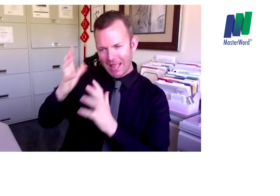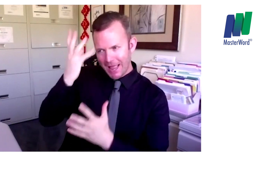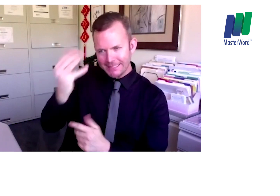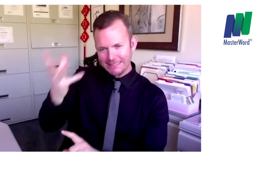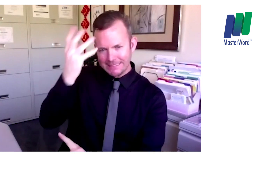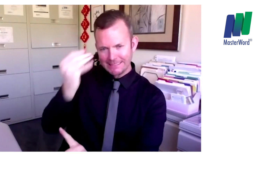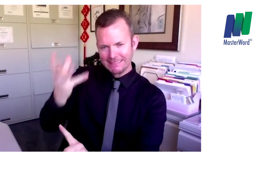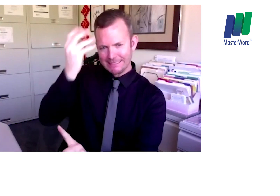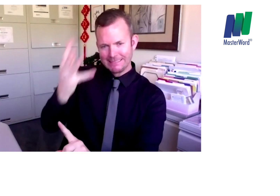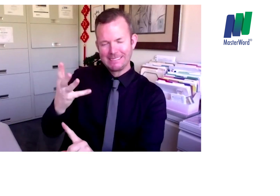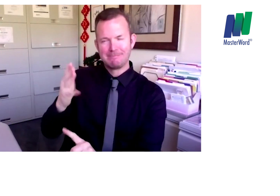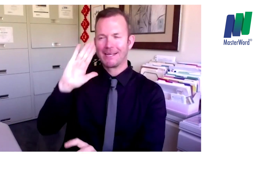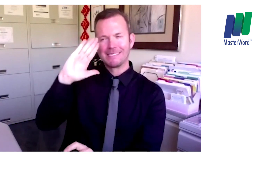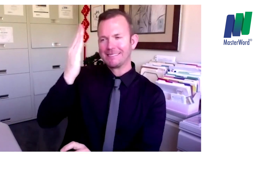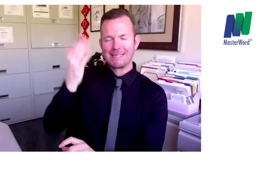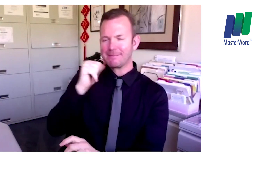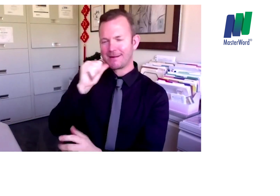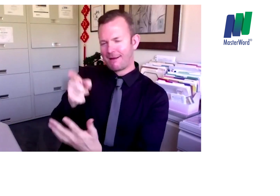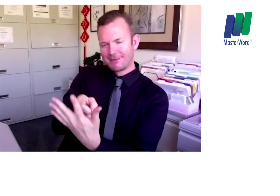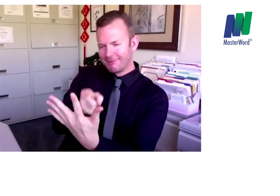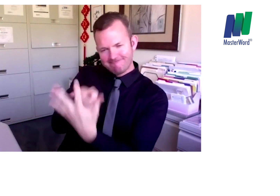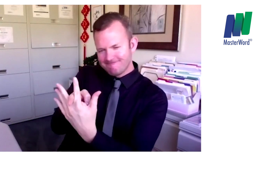sense to somebody else,